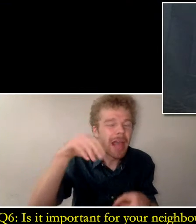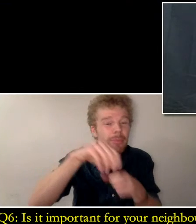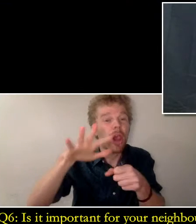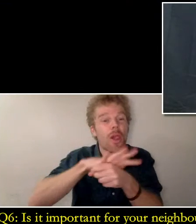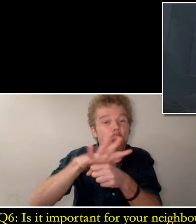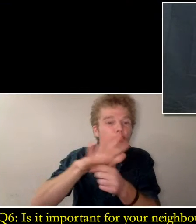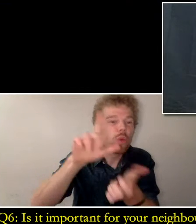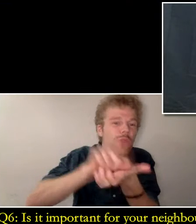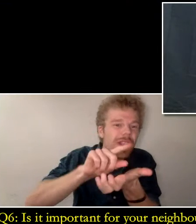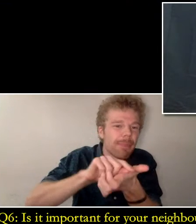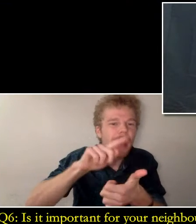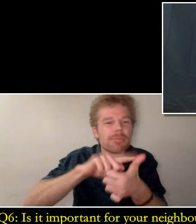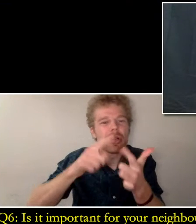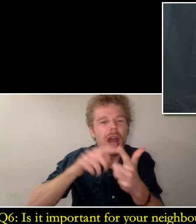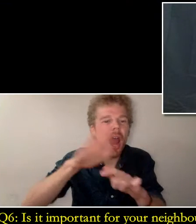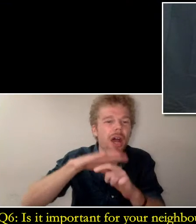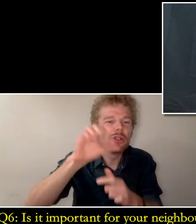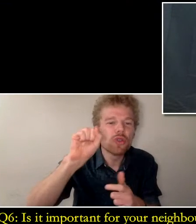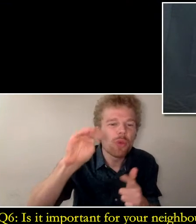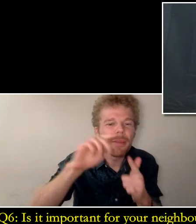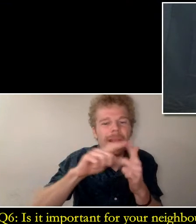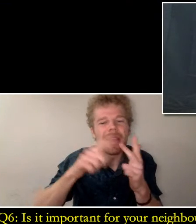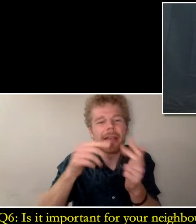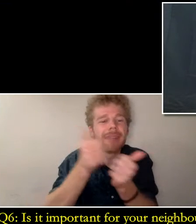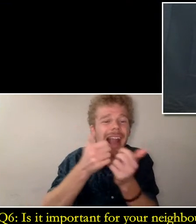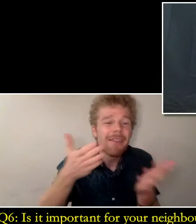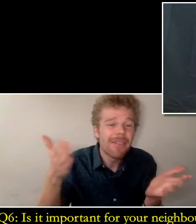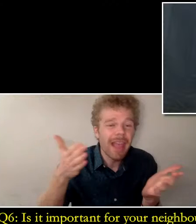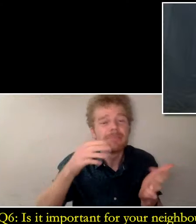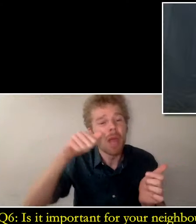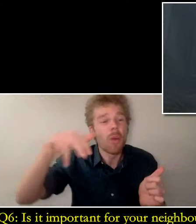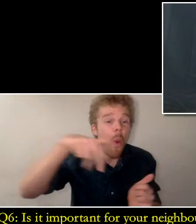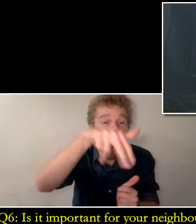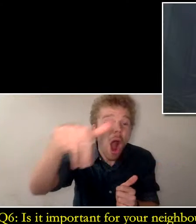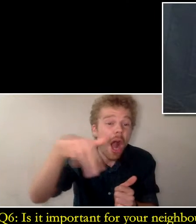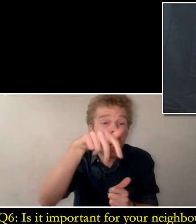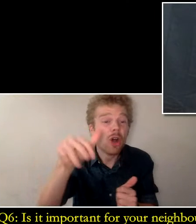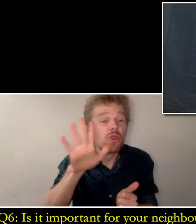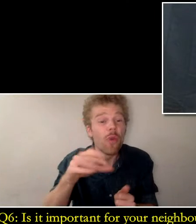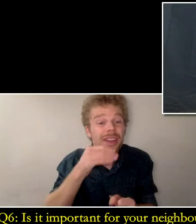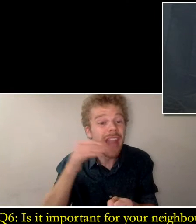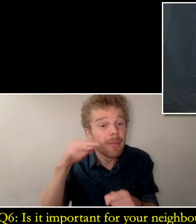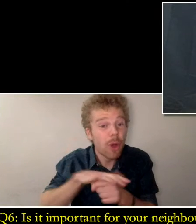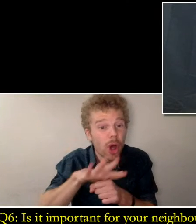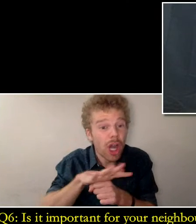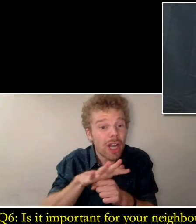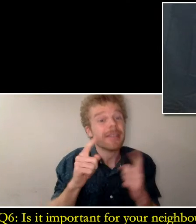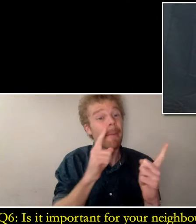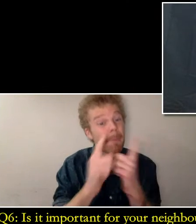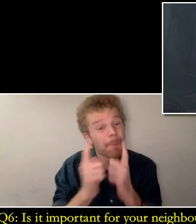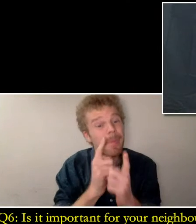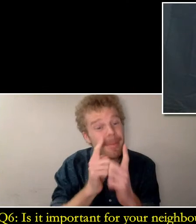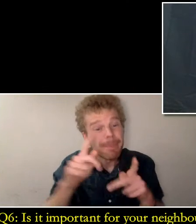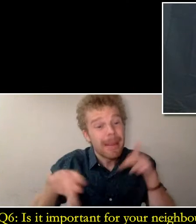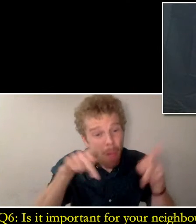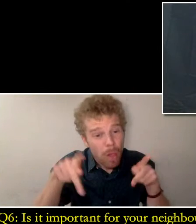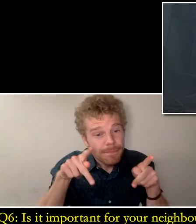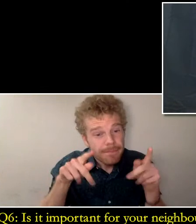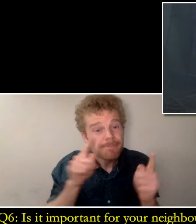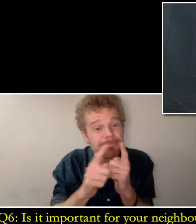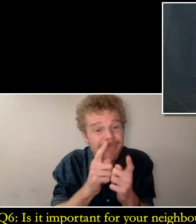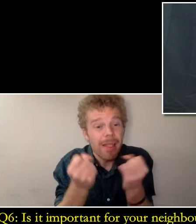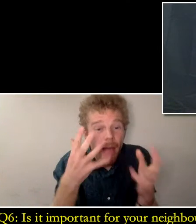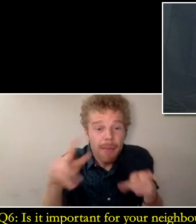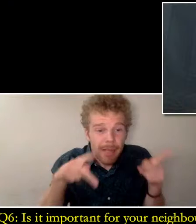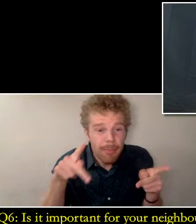other candidates, which is why you need to put your name out there so that when they do that research, they'll see you. They'll see